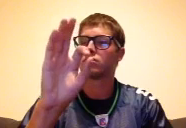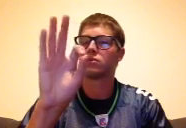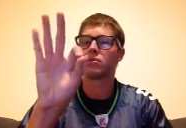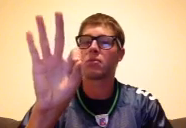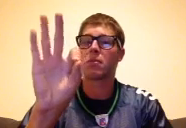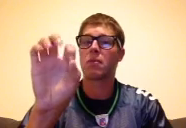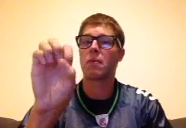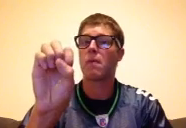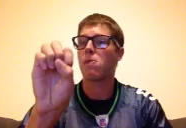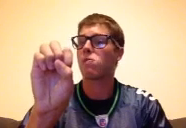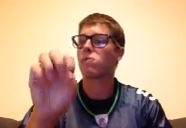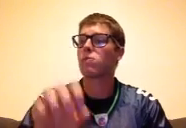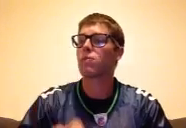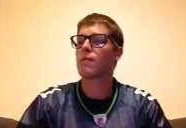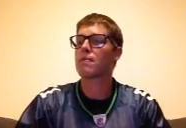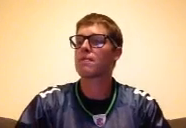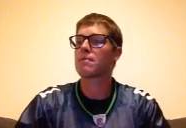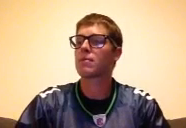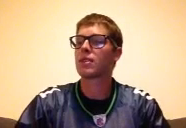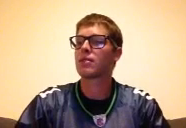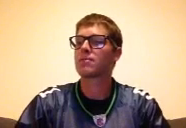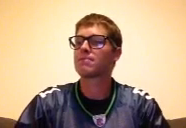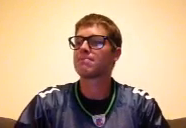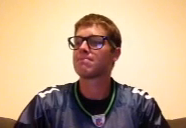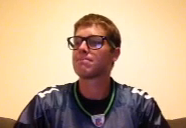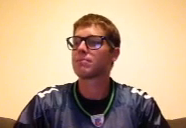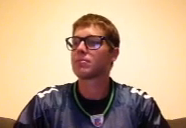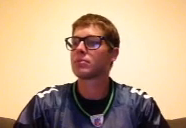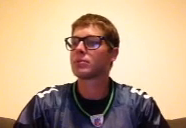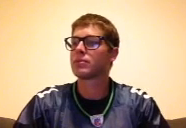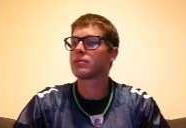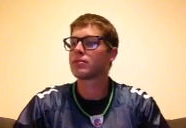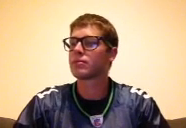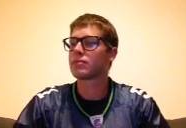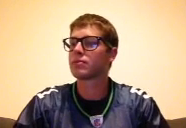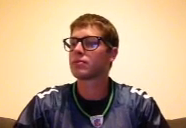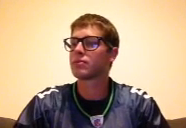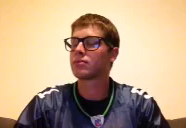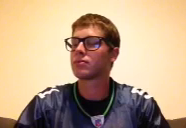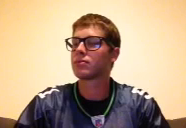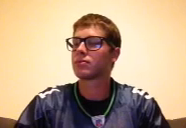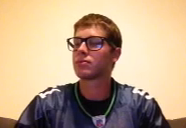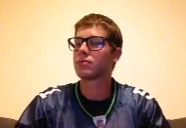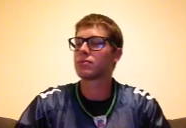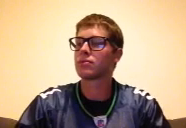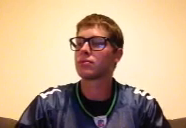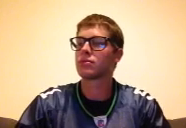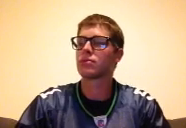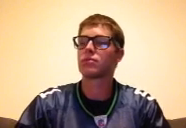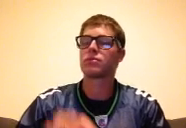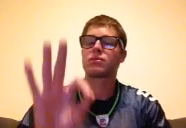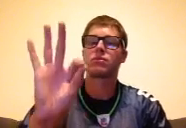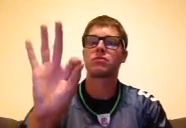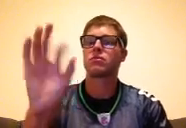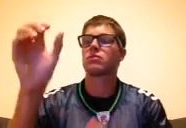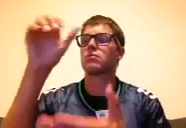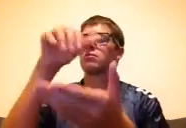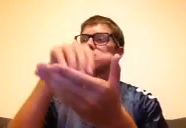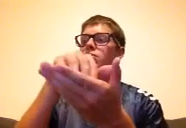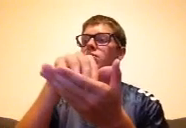a touchback. That should be on the front page of the Green Bay newspaper tomorrow morning. Yeah, just looking at the watch, we're past 1 o'clock Eastern time, and this is one of those